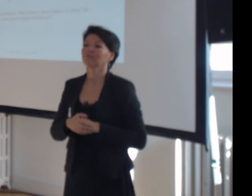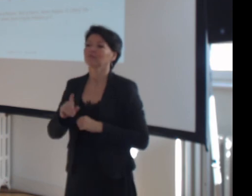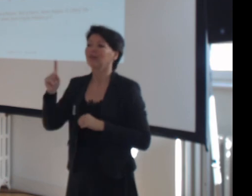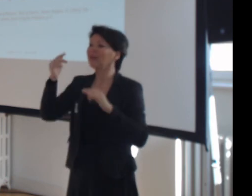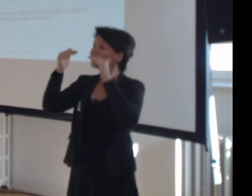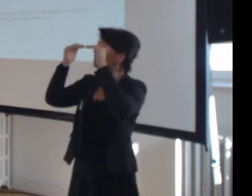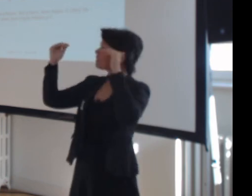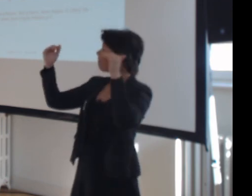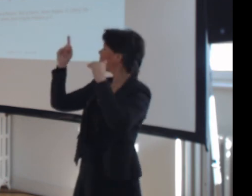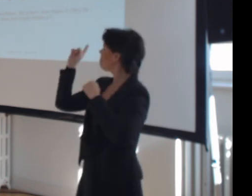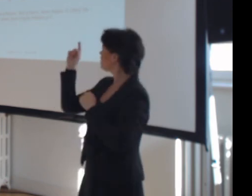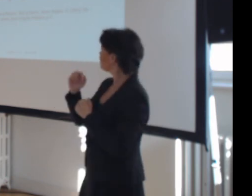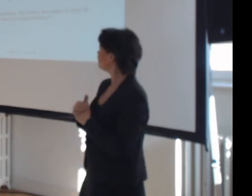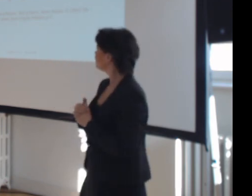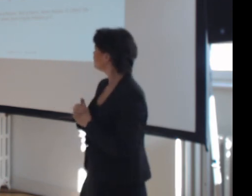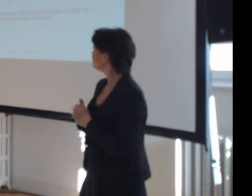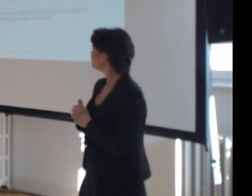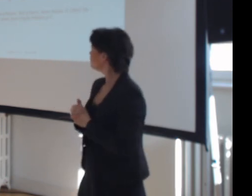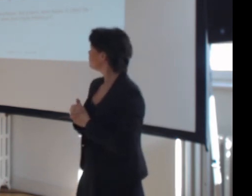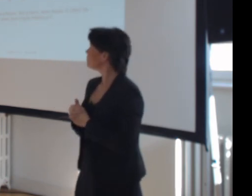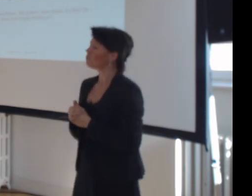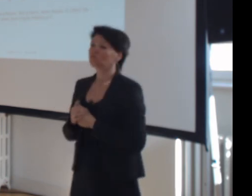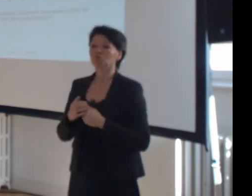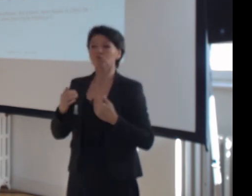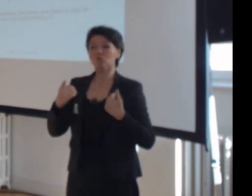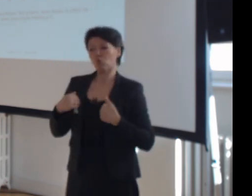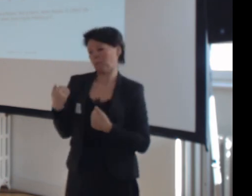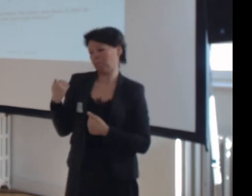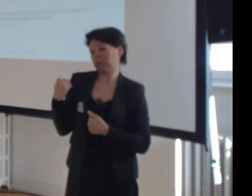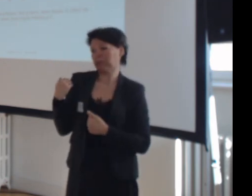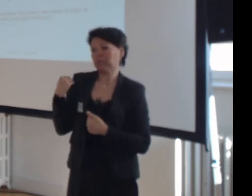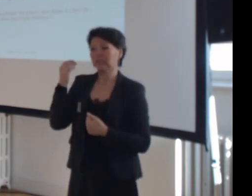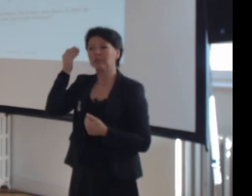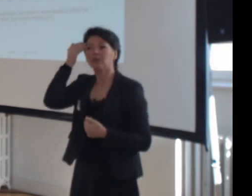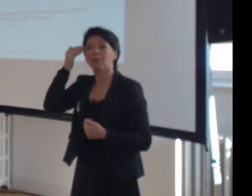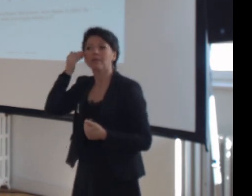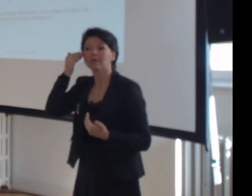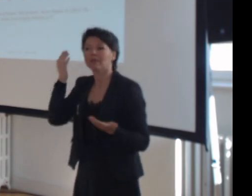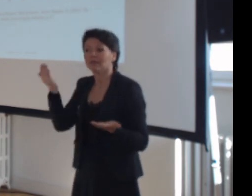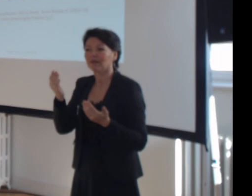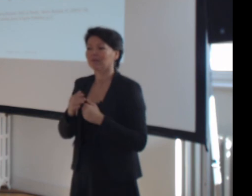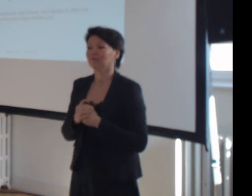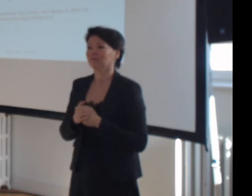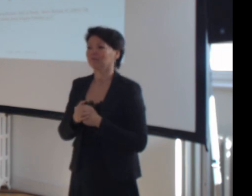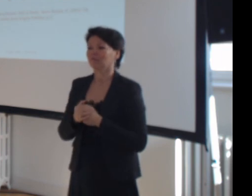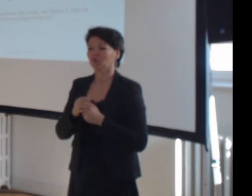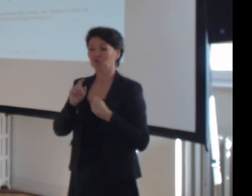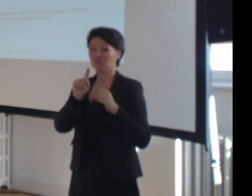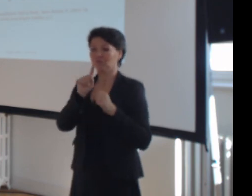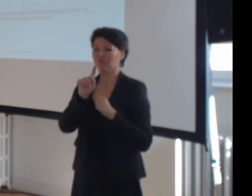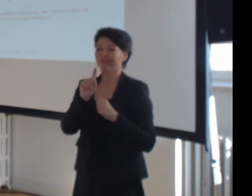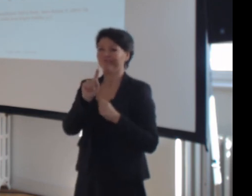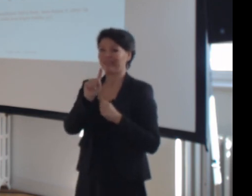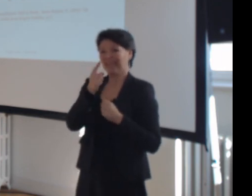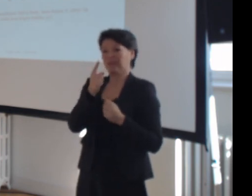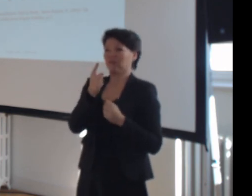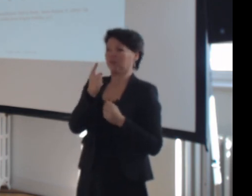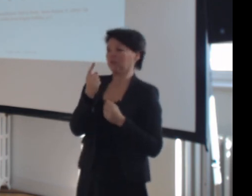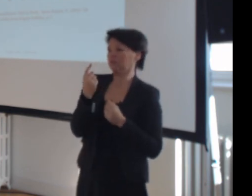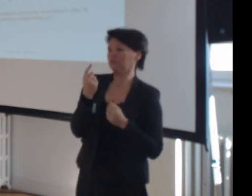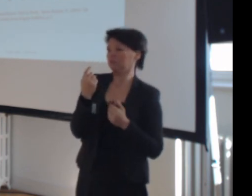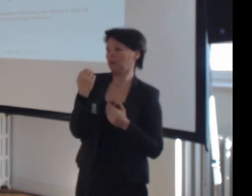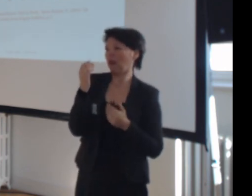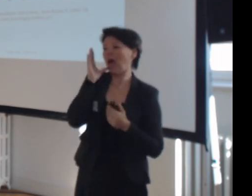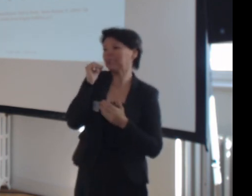on this drawing, you see someone with the early stages of dementia. So only the most recent diaries, let's say,